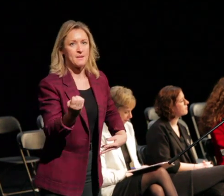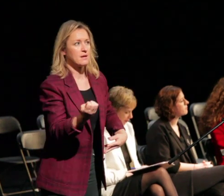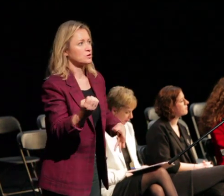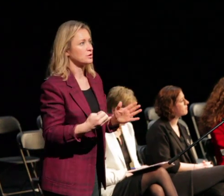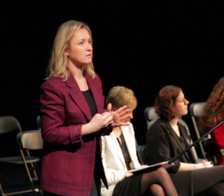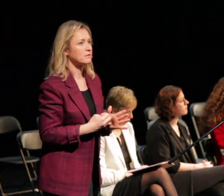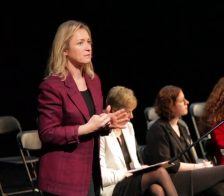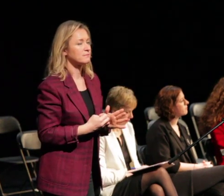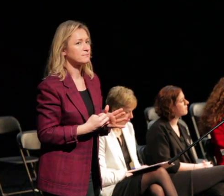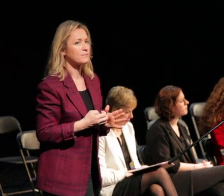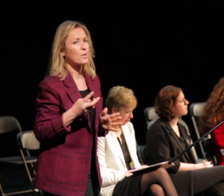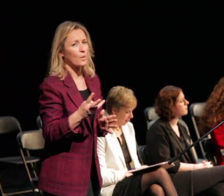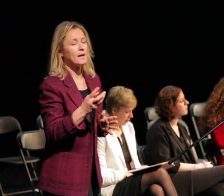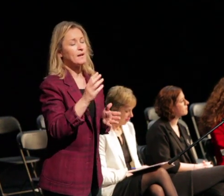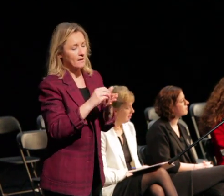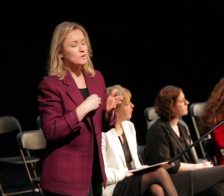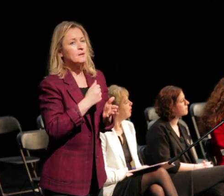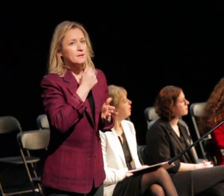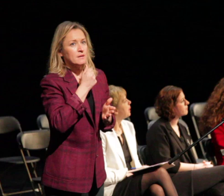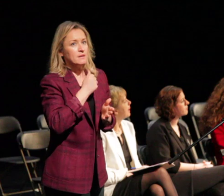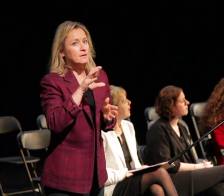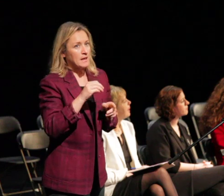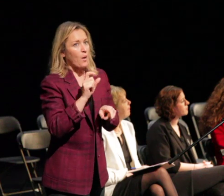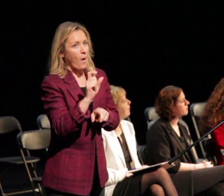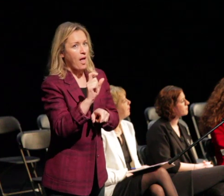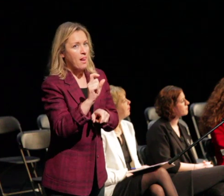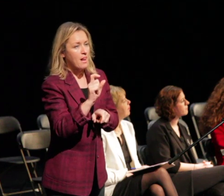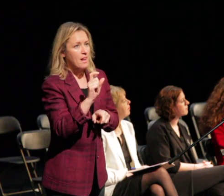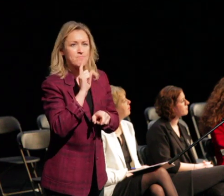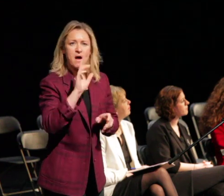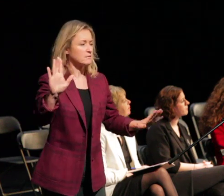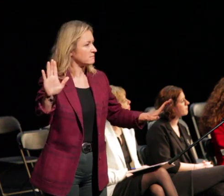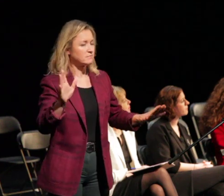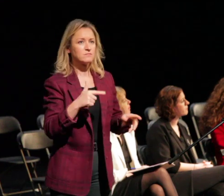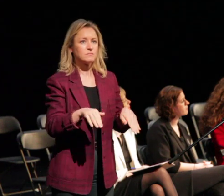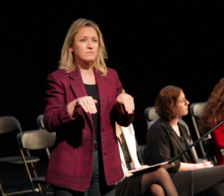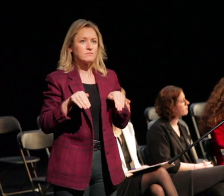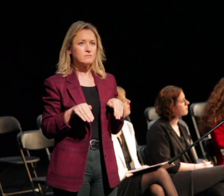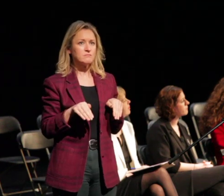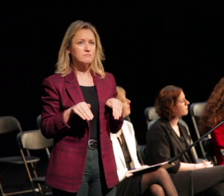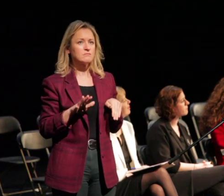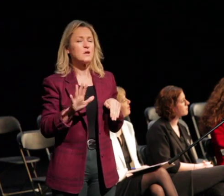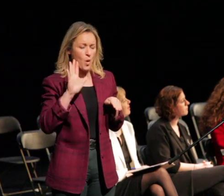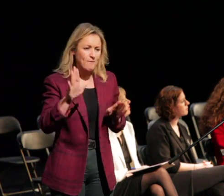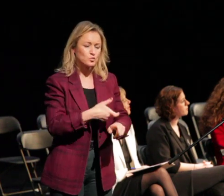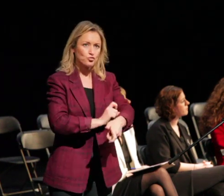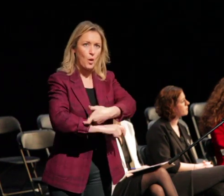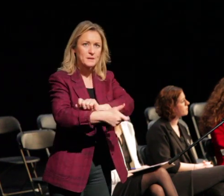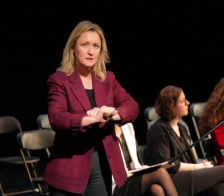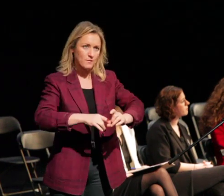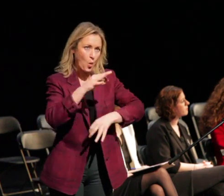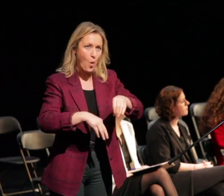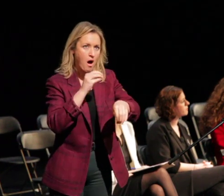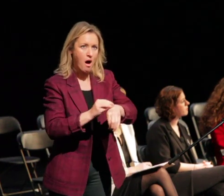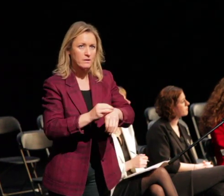while, time is running out, and we mustn't stop for a second. Huge thanks to Leanne Bell, who started the fire.